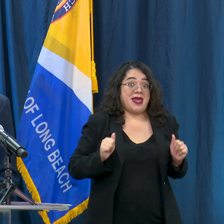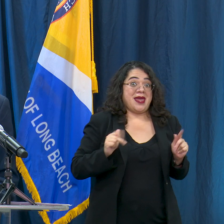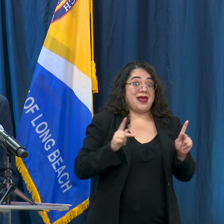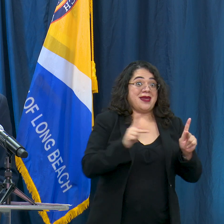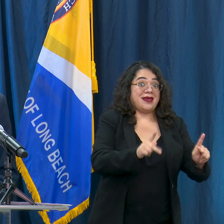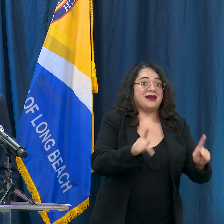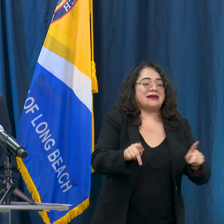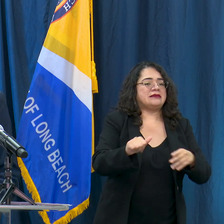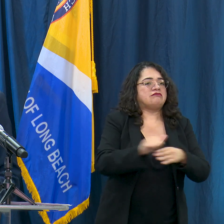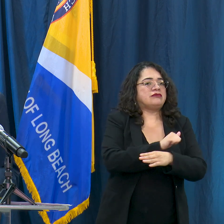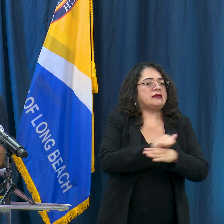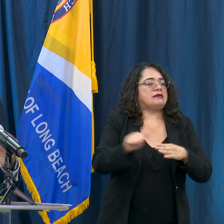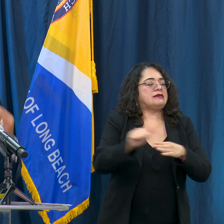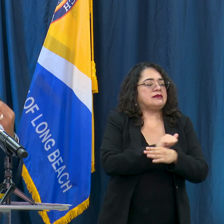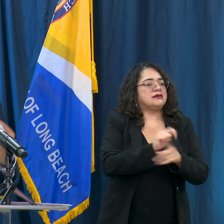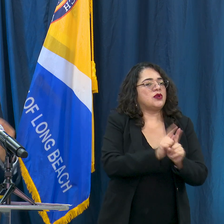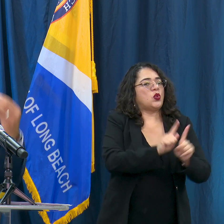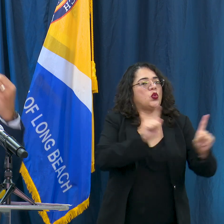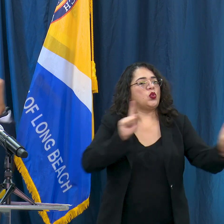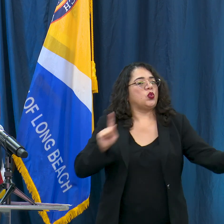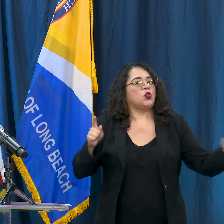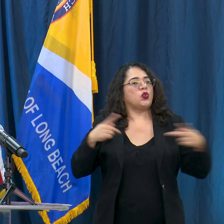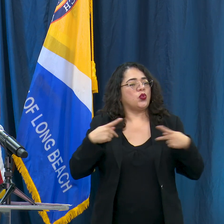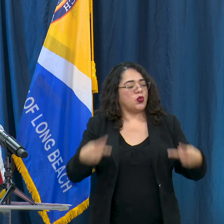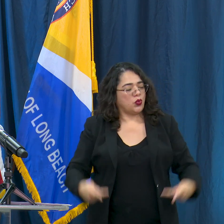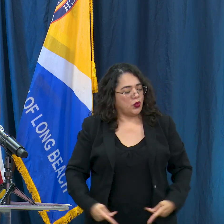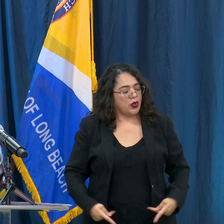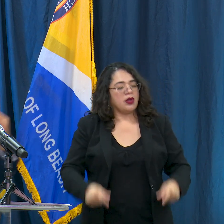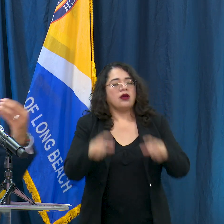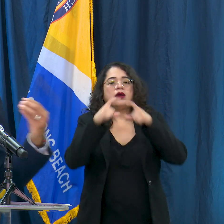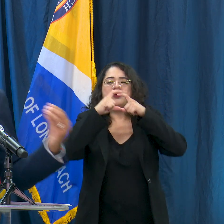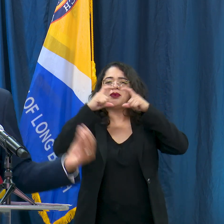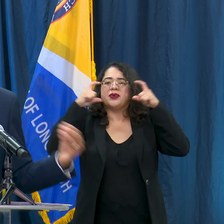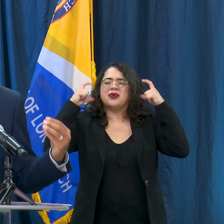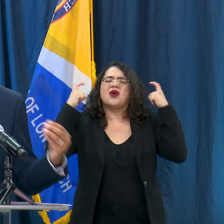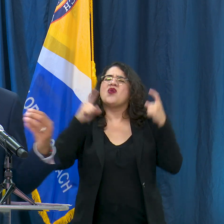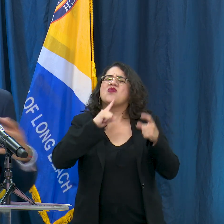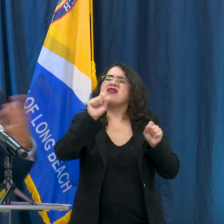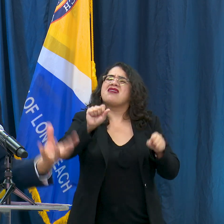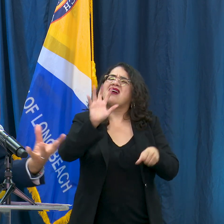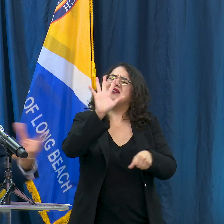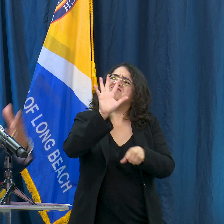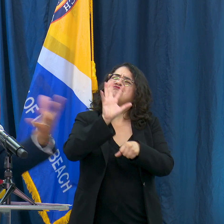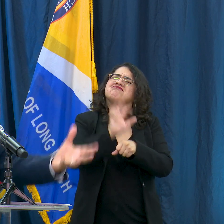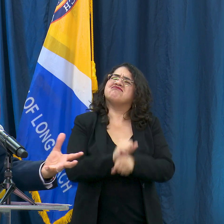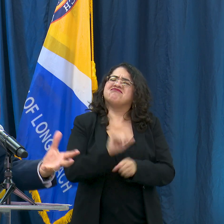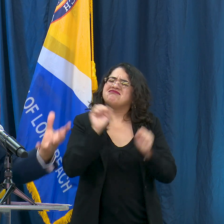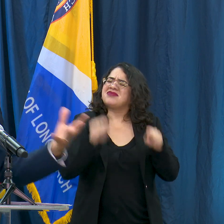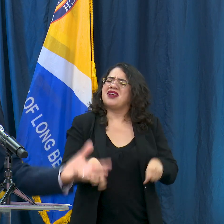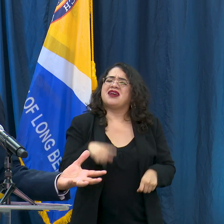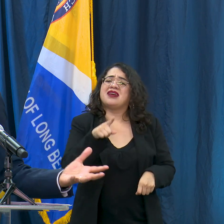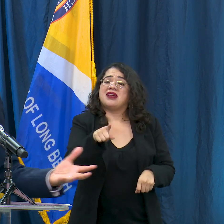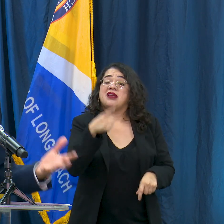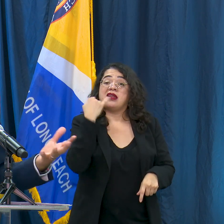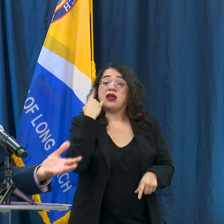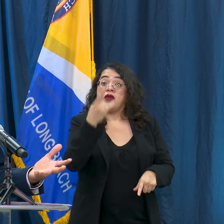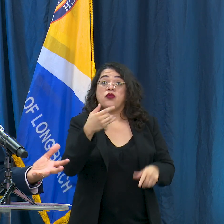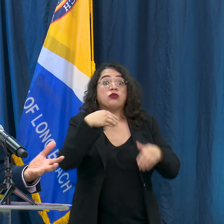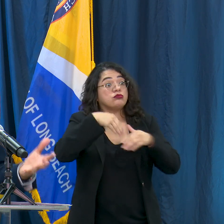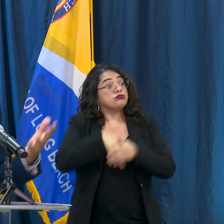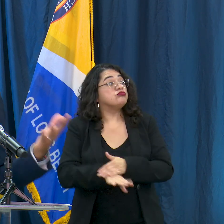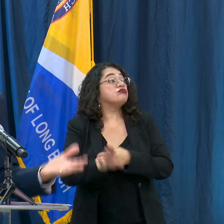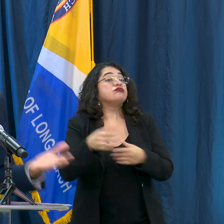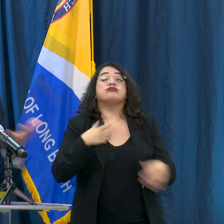covering when you're out. Please, it's so easy to just put a face covering on. When you won't be allowed in any of these places without one, and if you